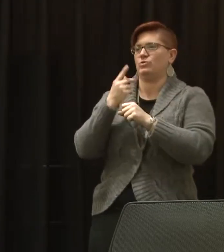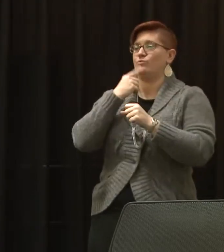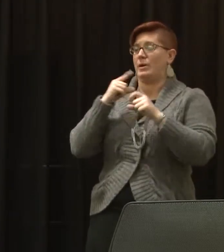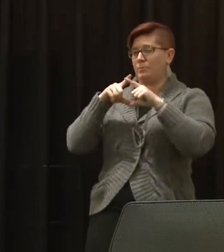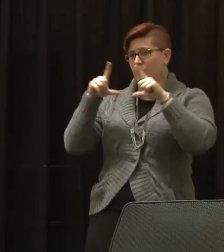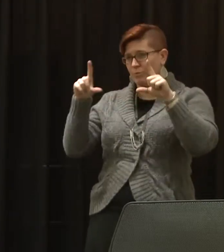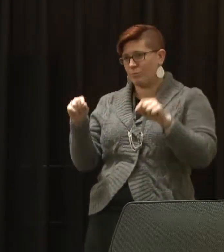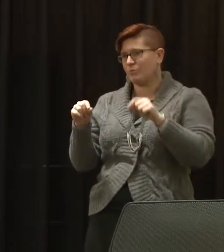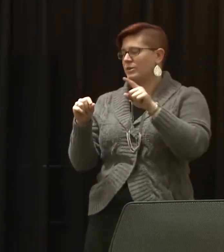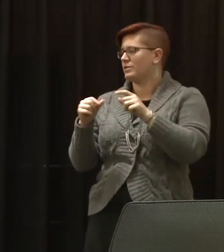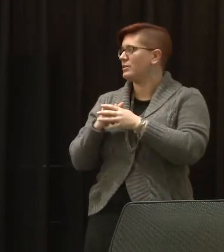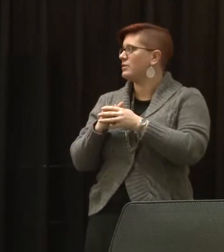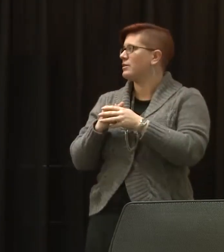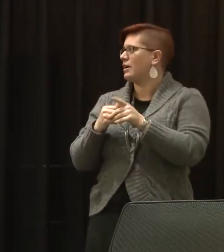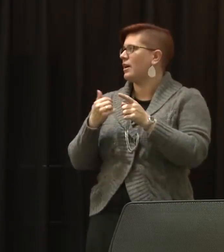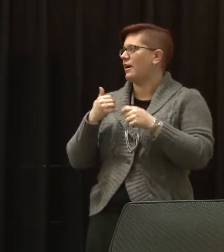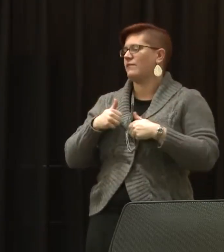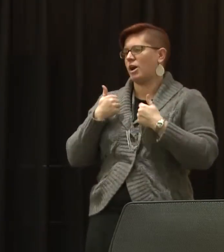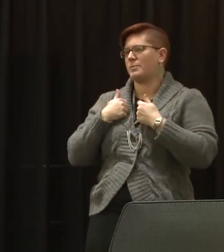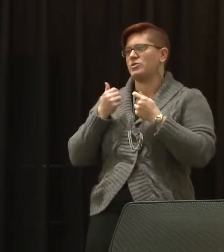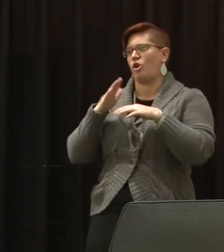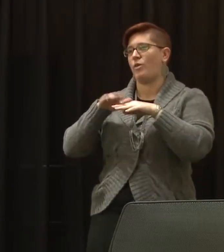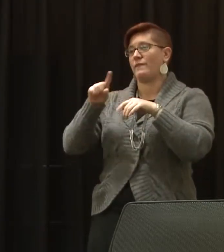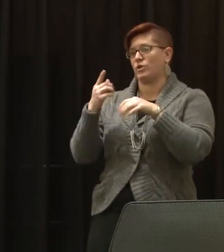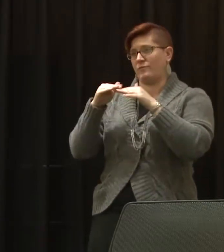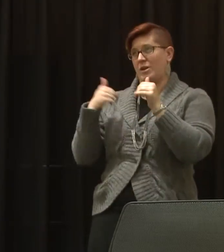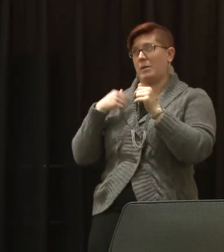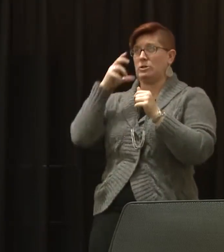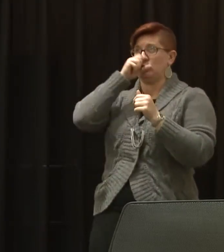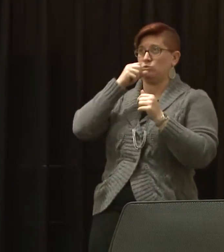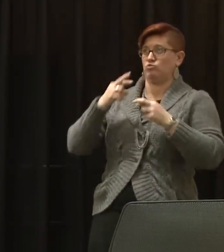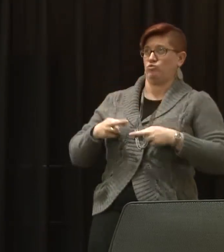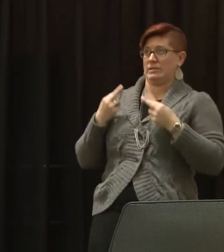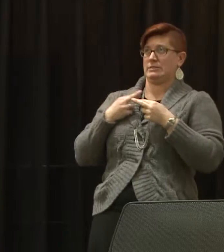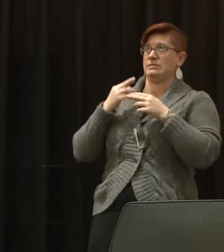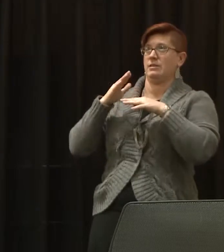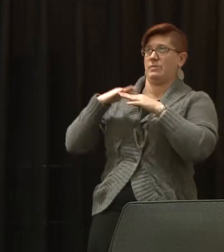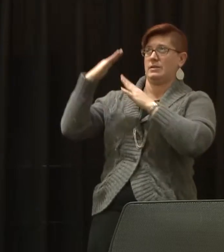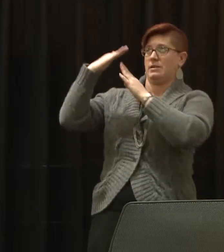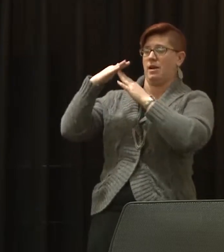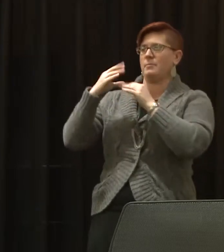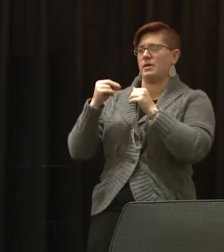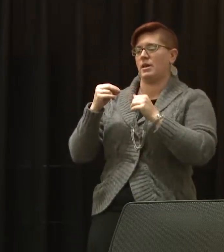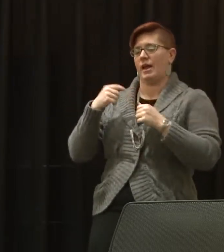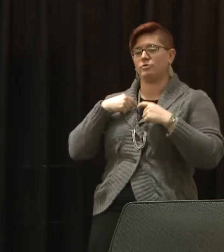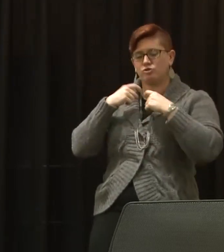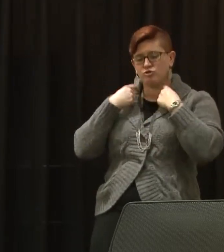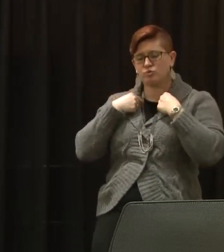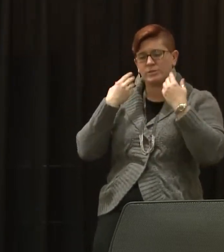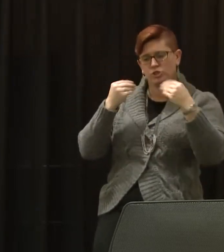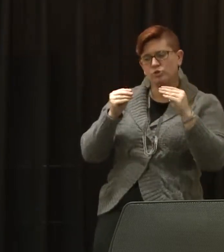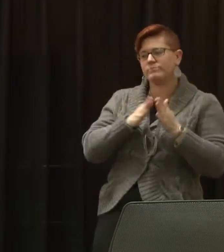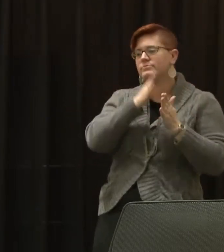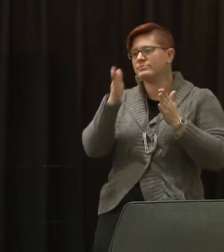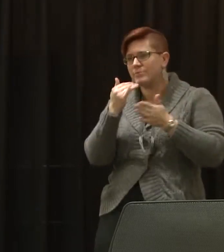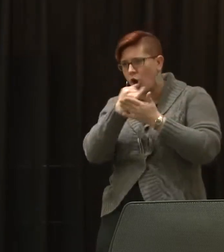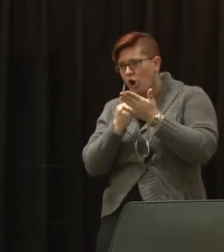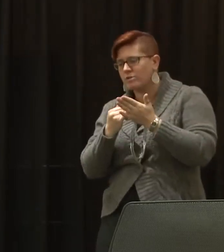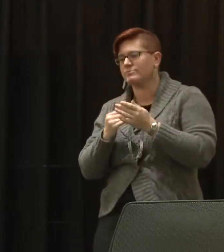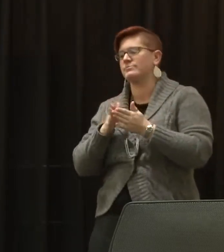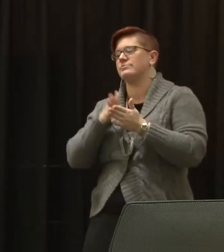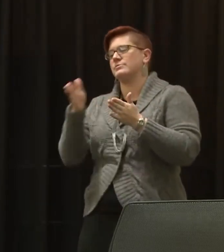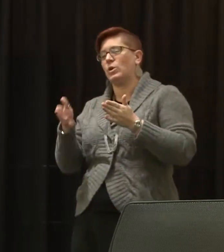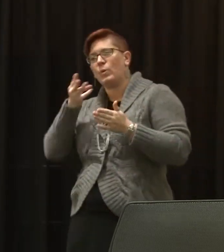the first floor, and what I assume are residences sit atop. A jewelry store is followed by an art gallery next to a wine bar.